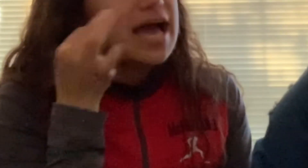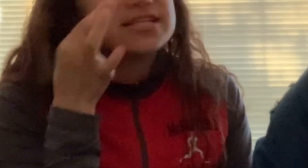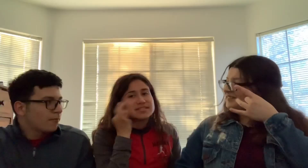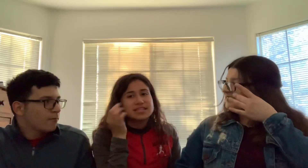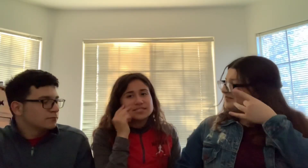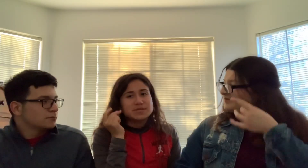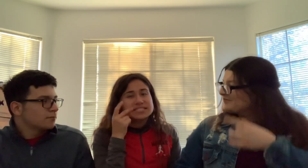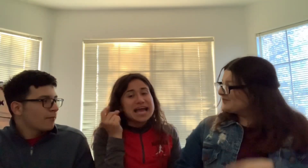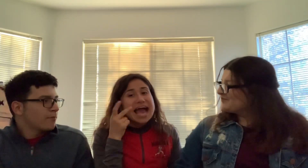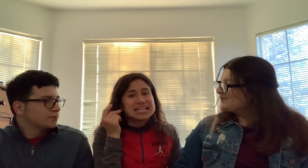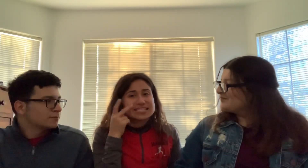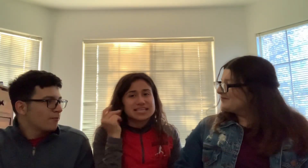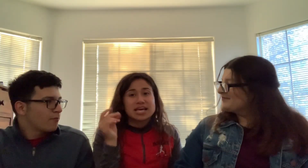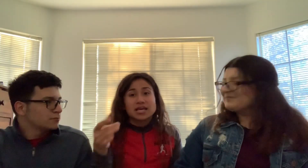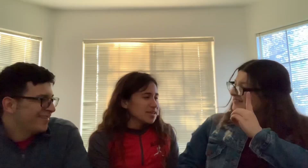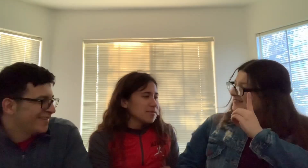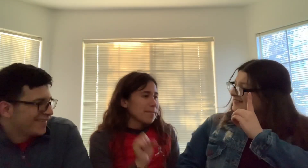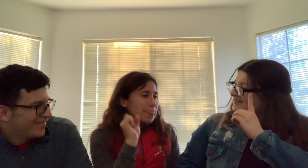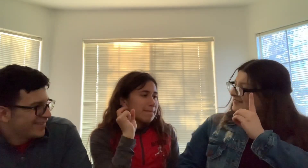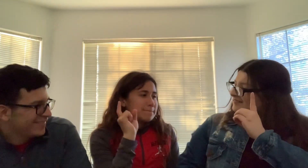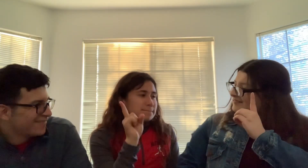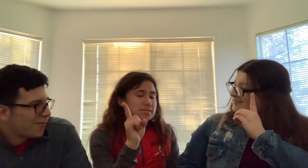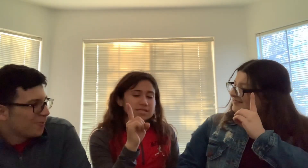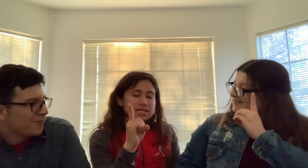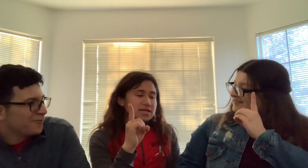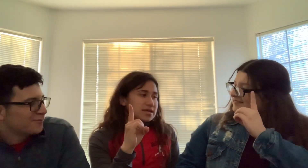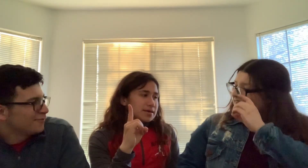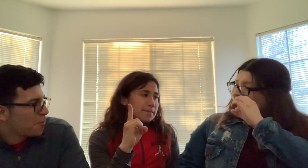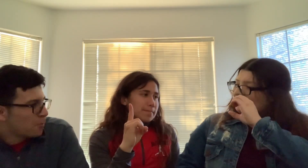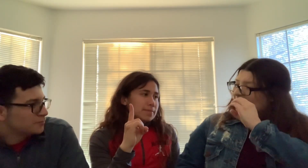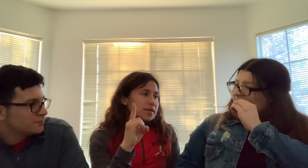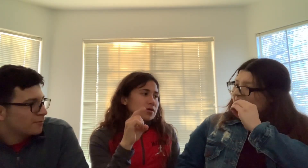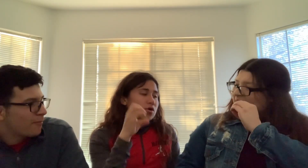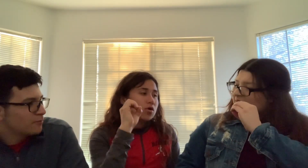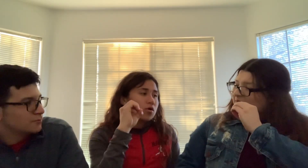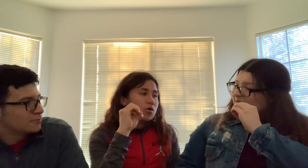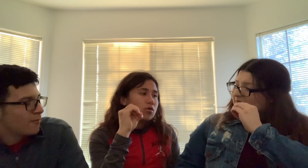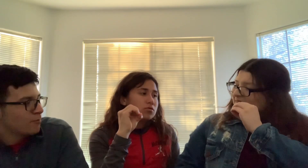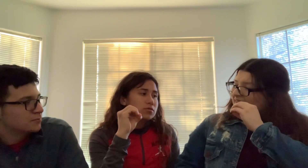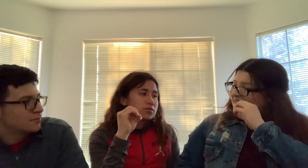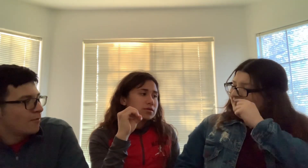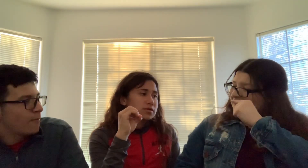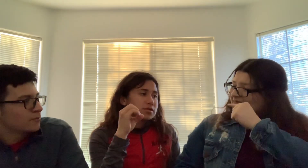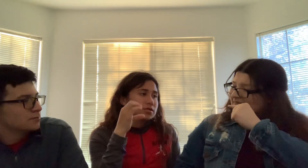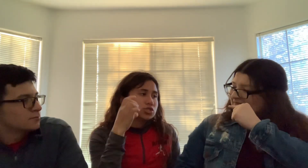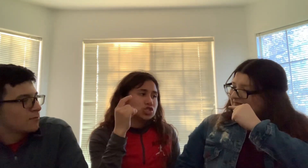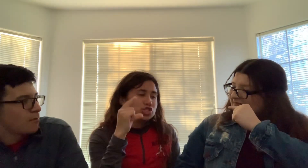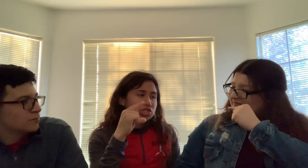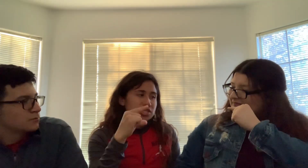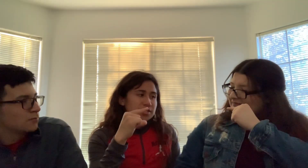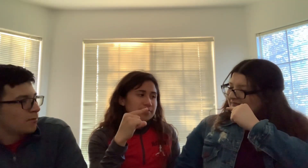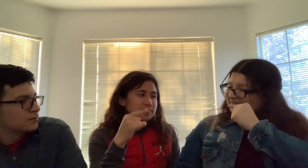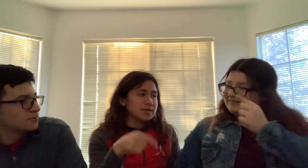Cat. This means cat. D O G